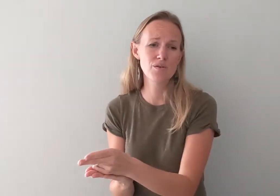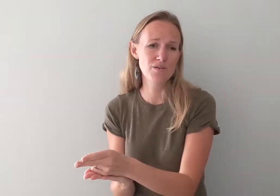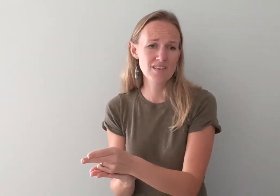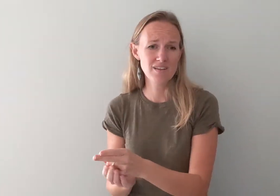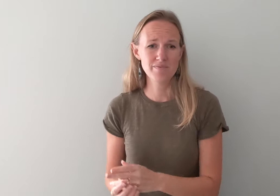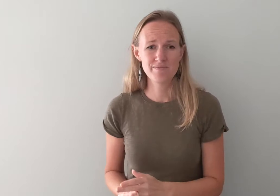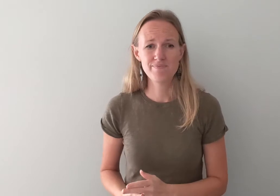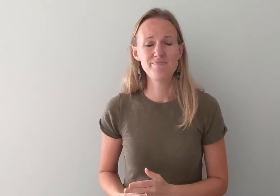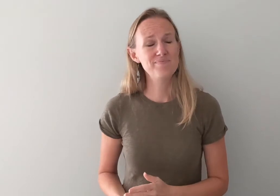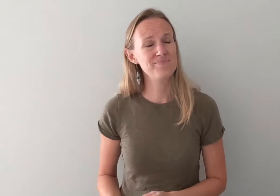truth.